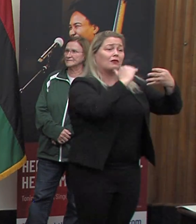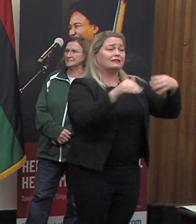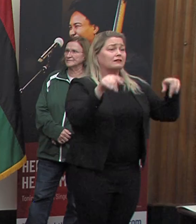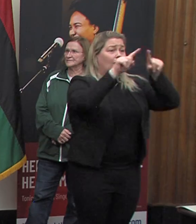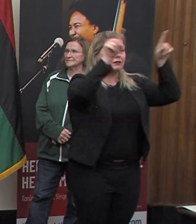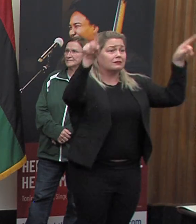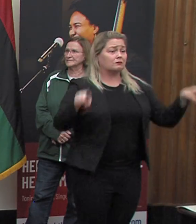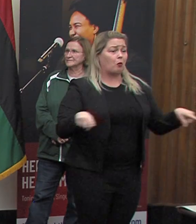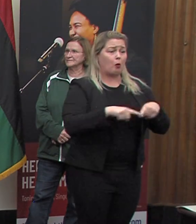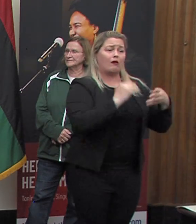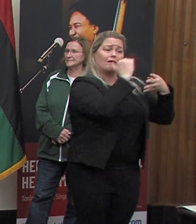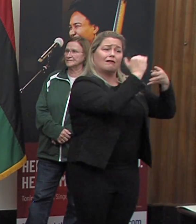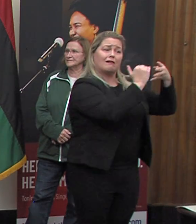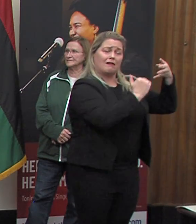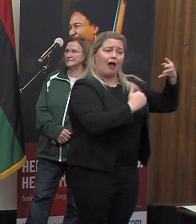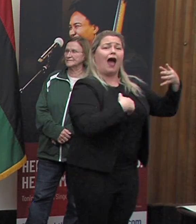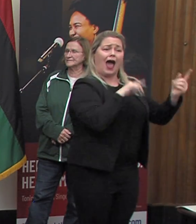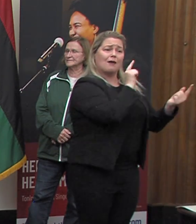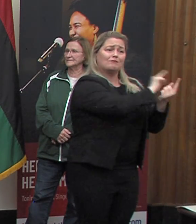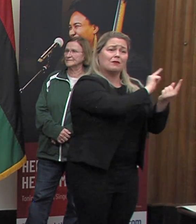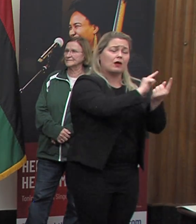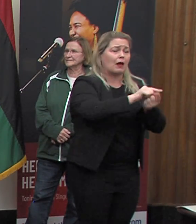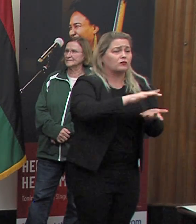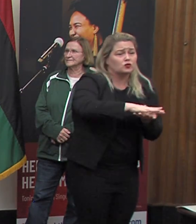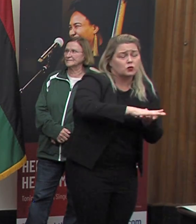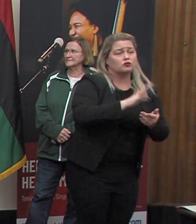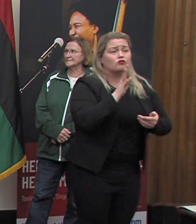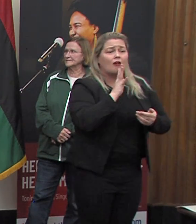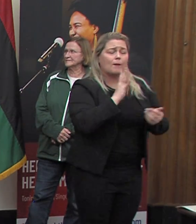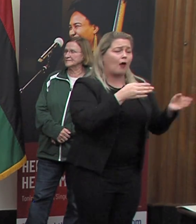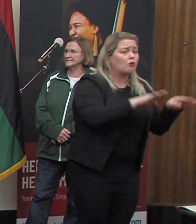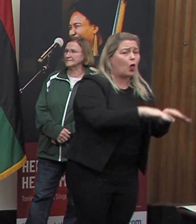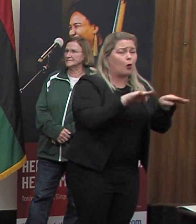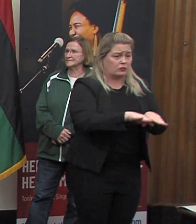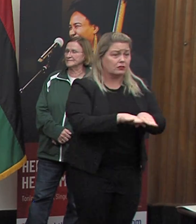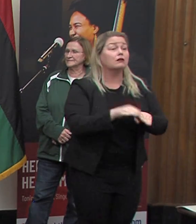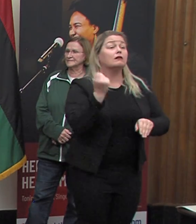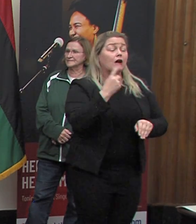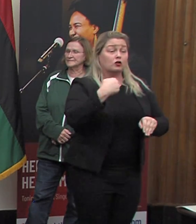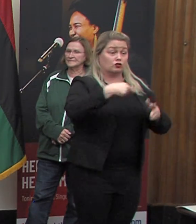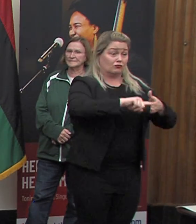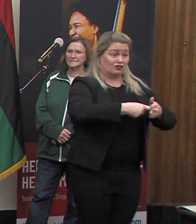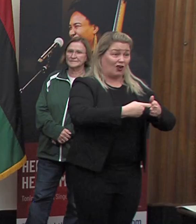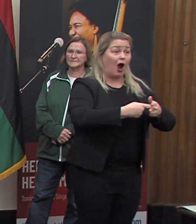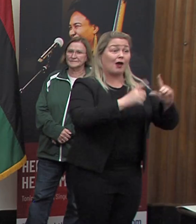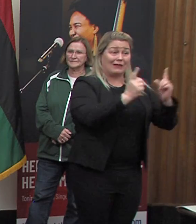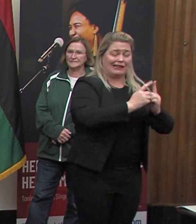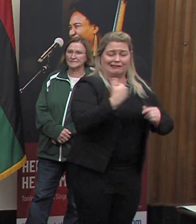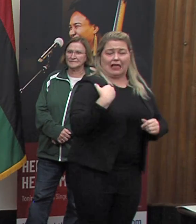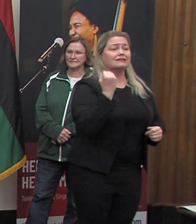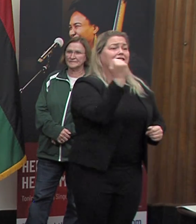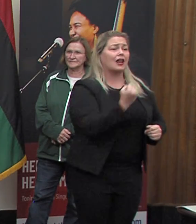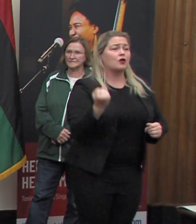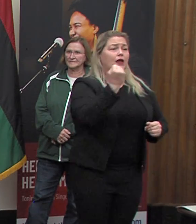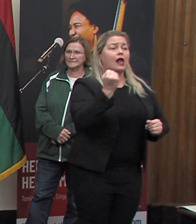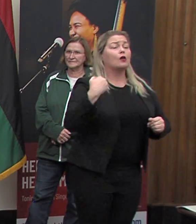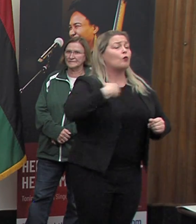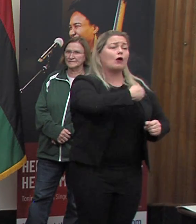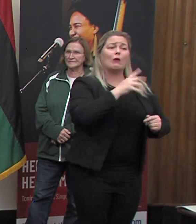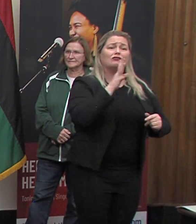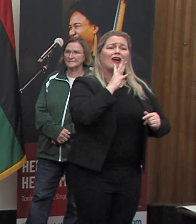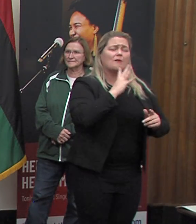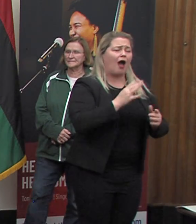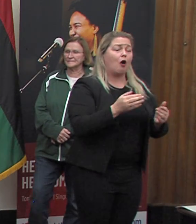over here, to start talking about school closings. And we started meeting on Saturday. And we wanted to think about the challenges that would be faced